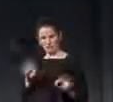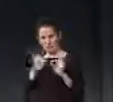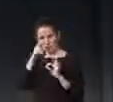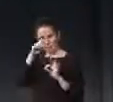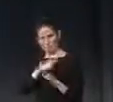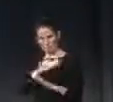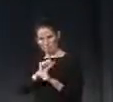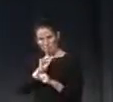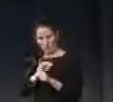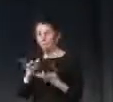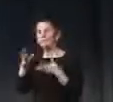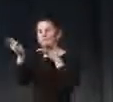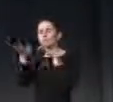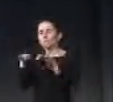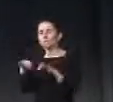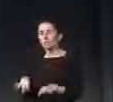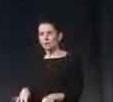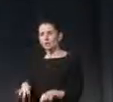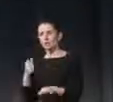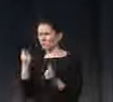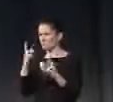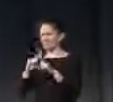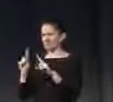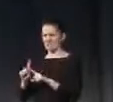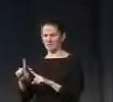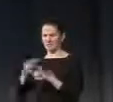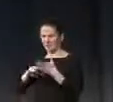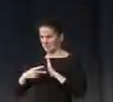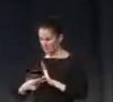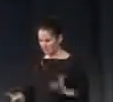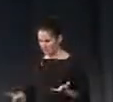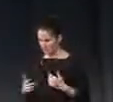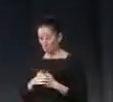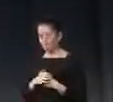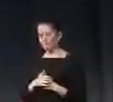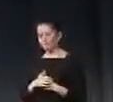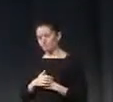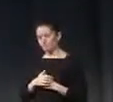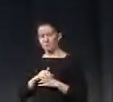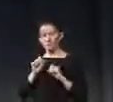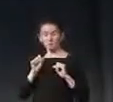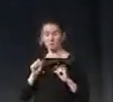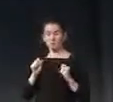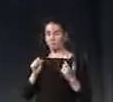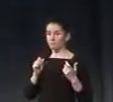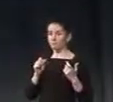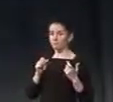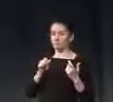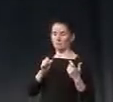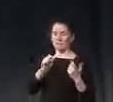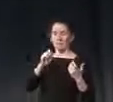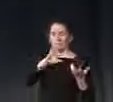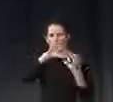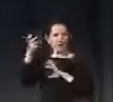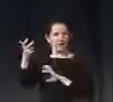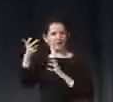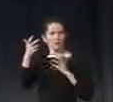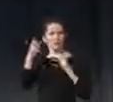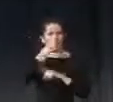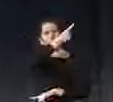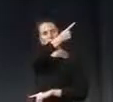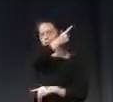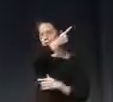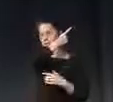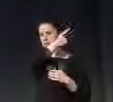description. And description serves many functions too. It can perform functions ranging from the integration of chaotic data,